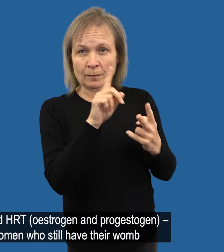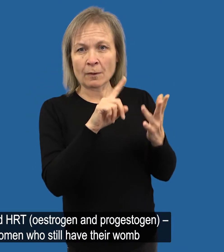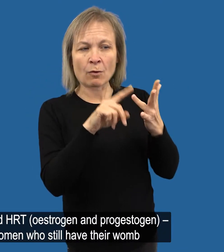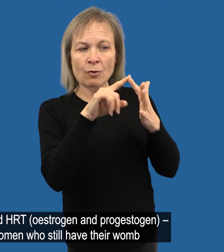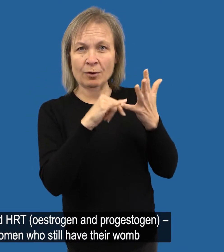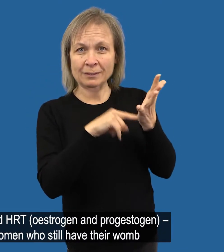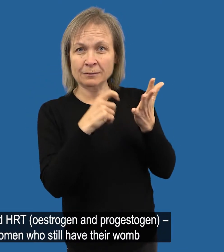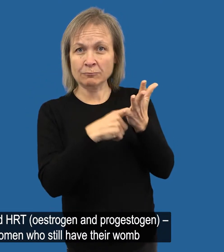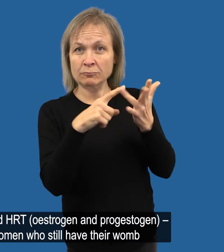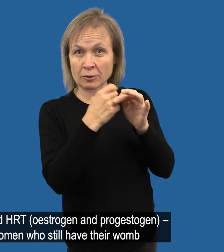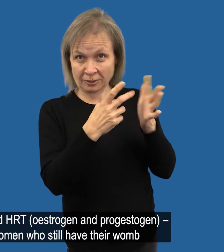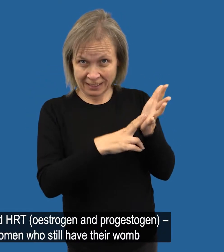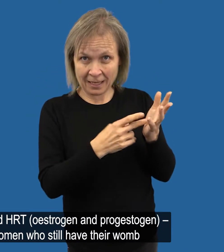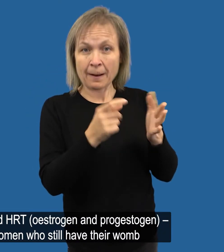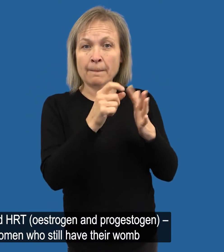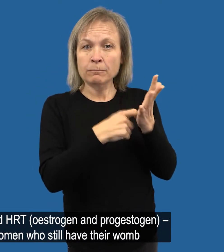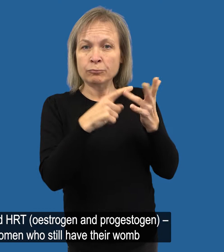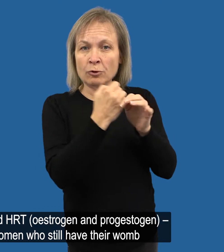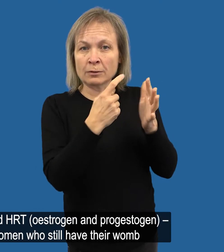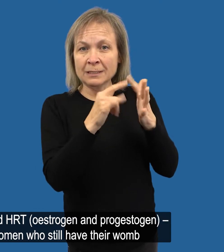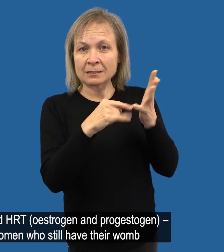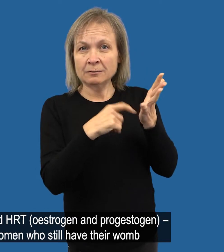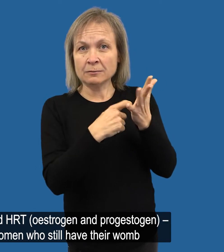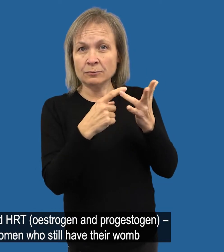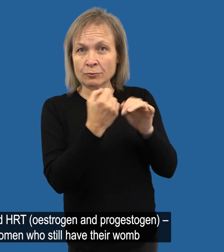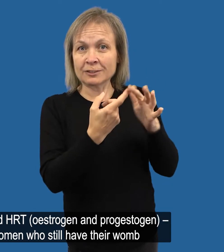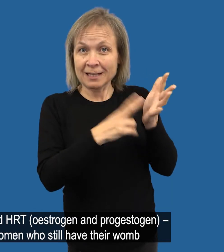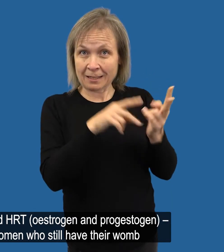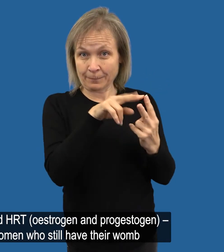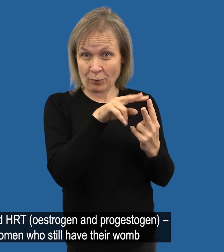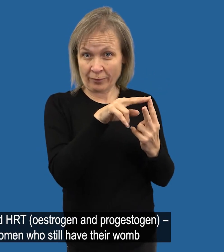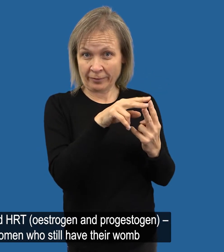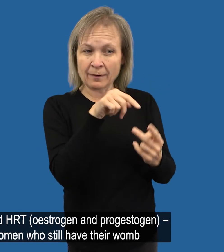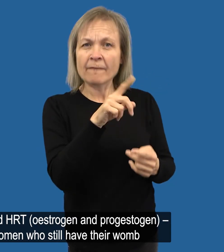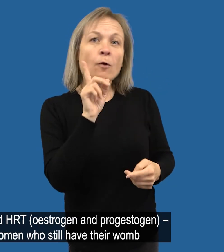Combined HRT, estrogen and progestogen, for women who still have their womb.